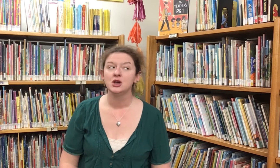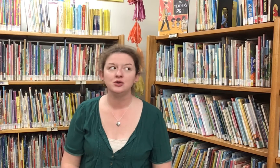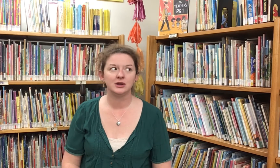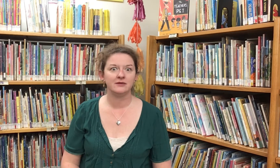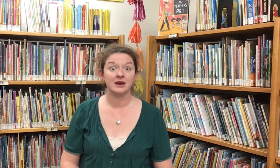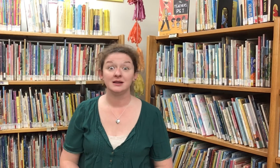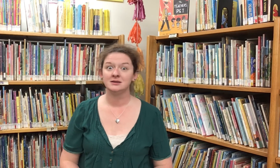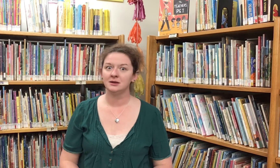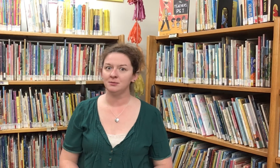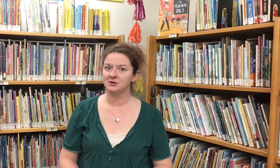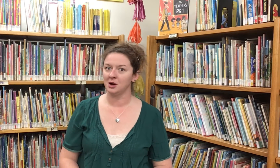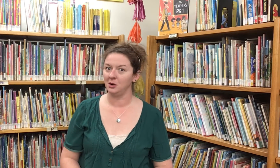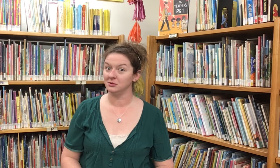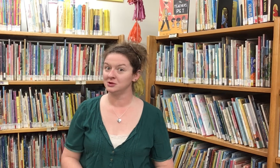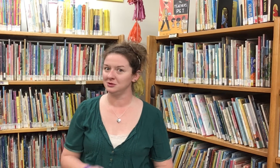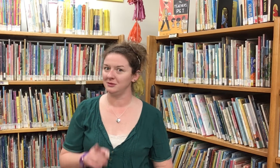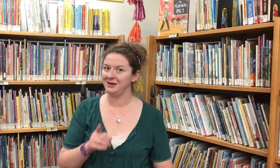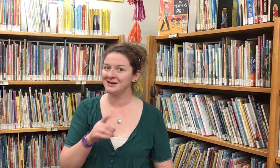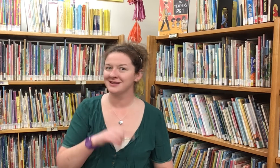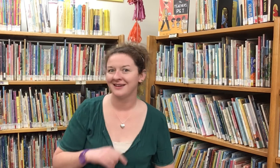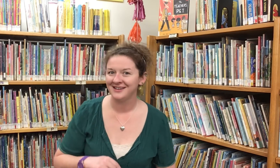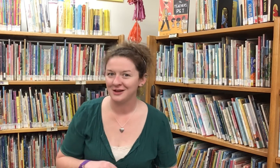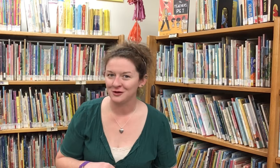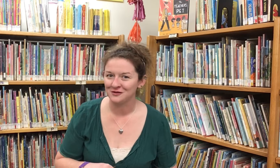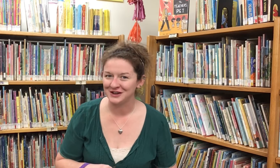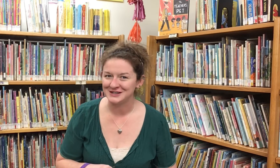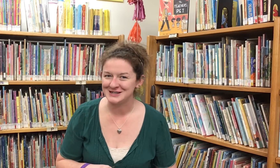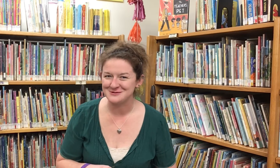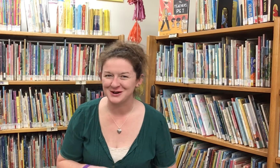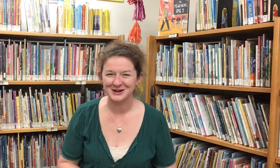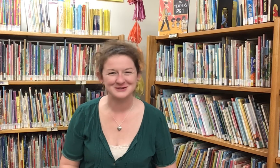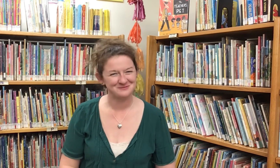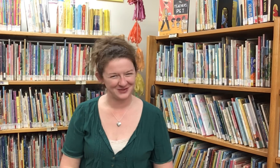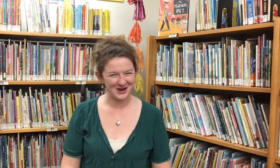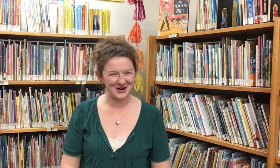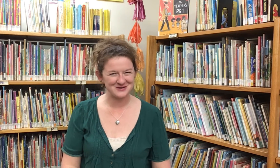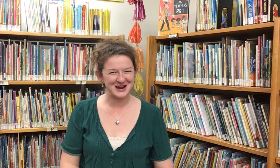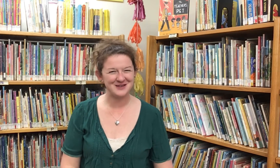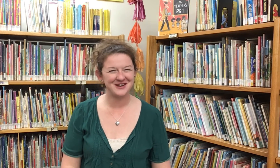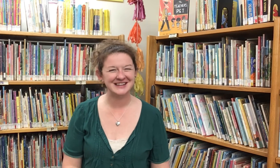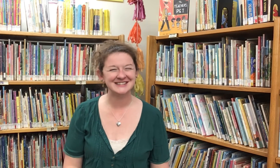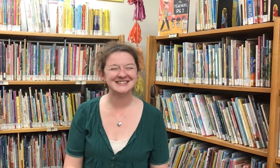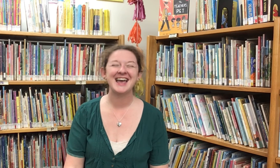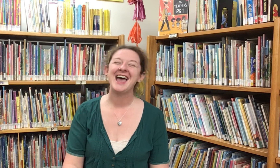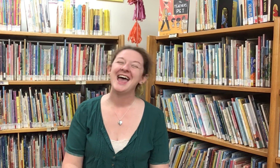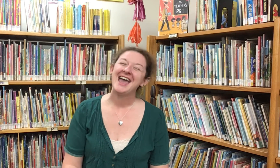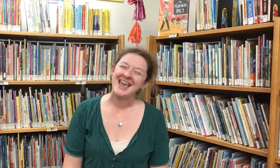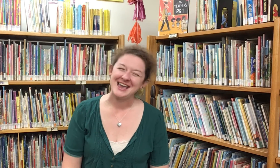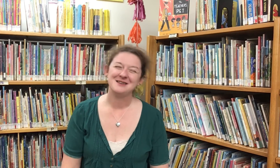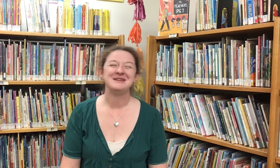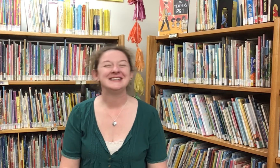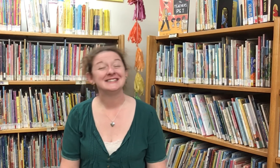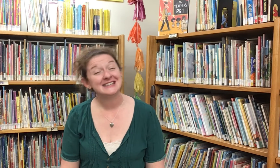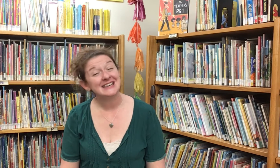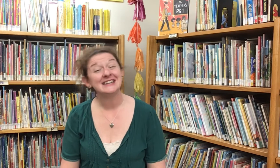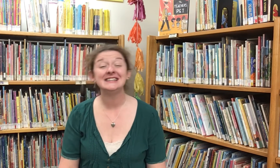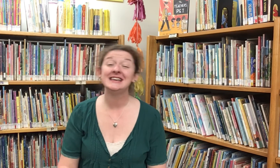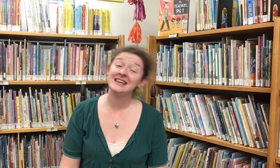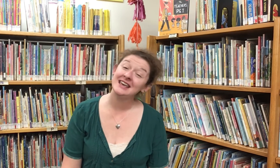could even tiptoe to the beat. Another fun T word. Are you ready, friends? A, B, C, D, E,